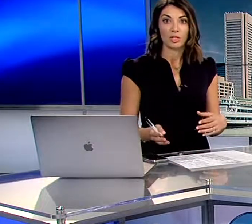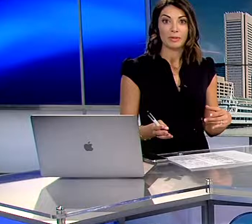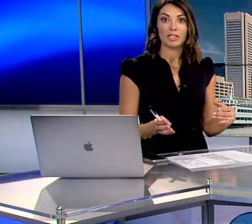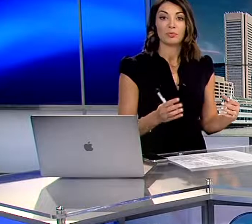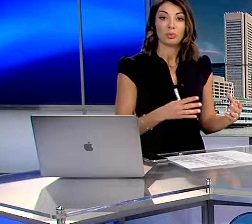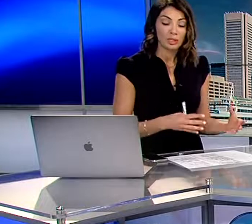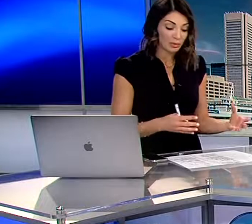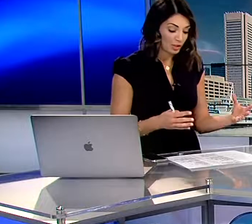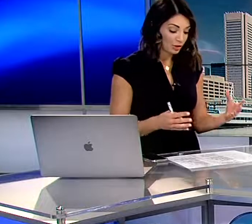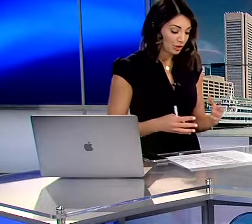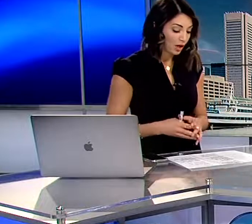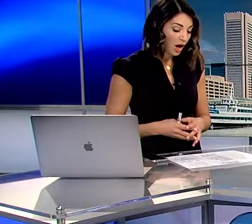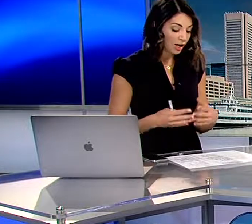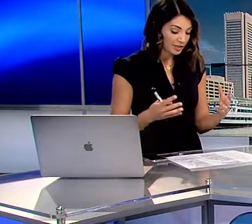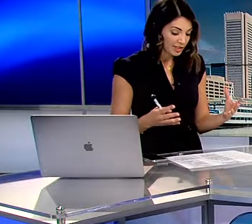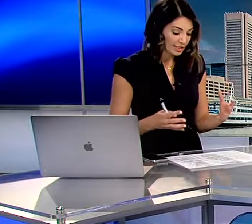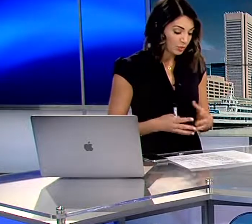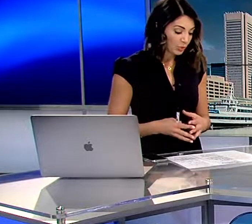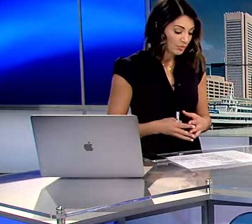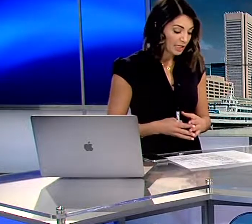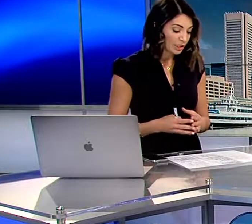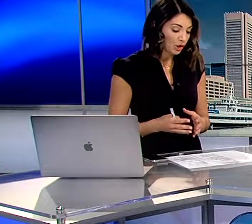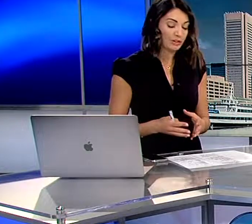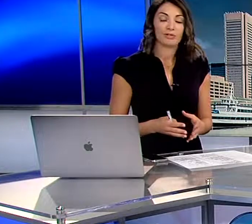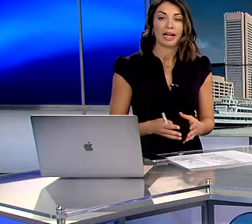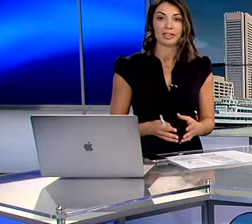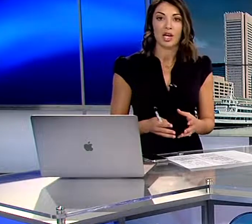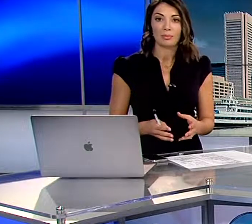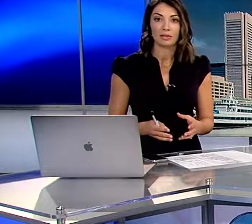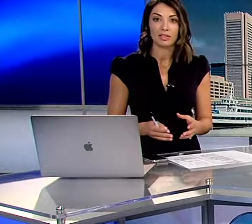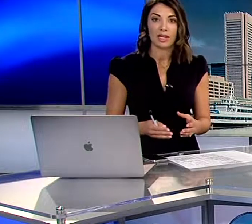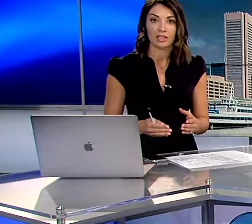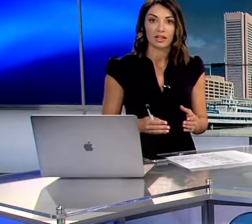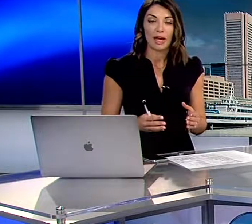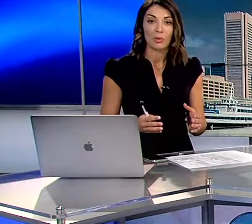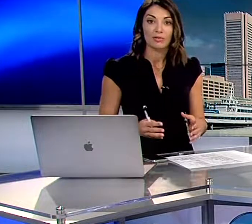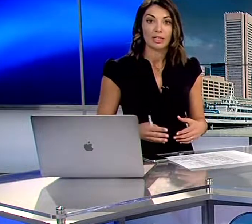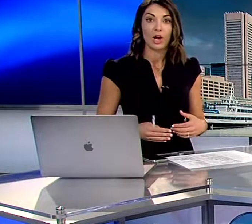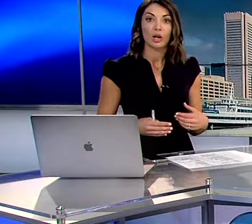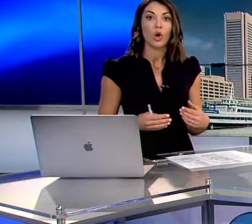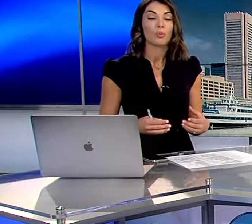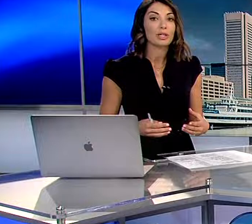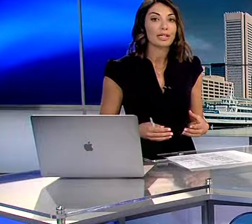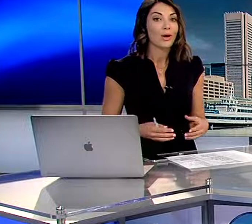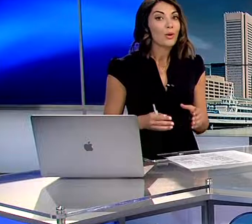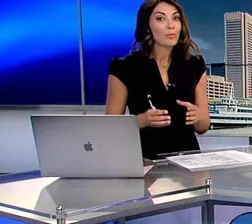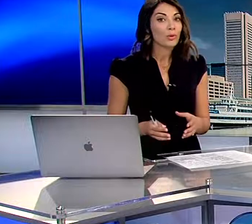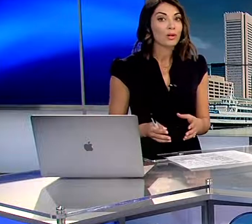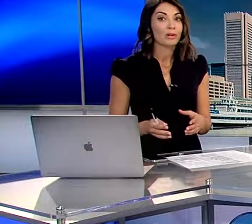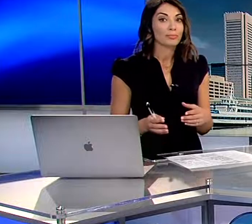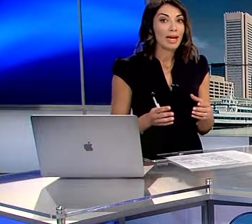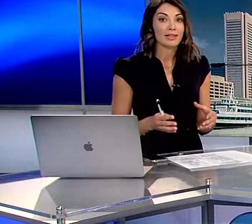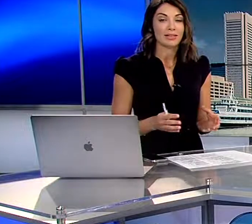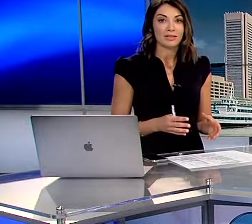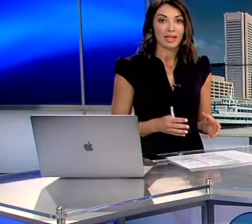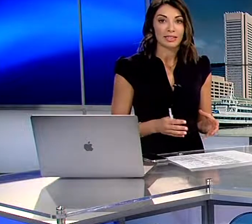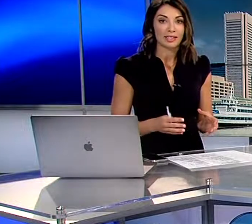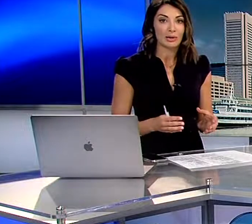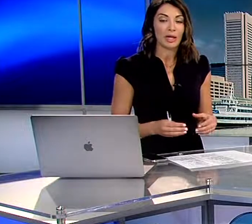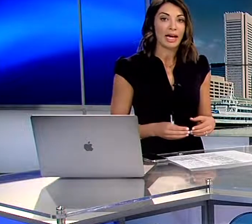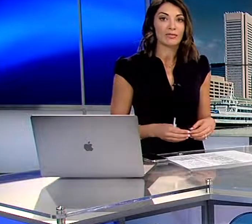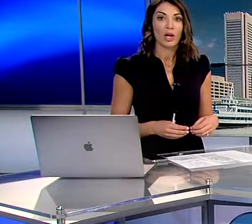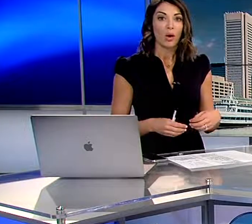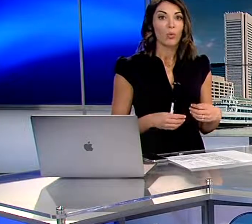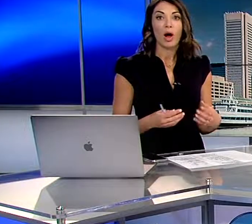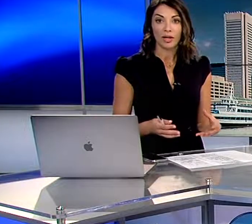option is still going to be to pre-register on the state's website, covidvax.maryland.gov. However, they are opening more mass